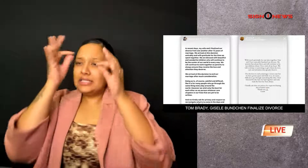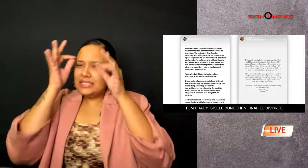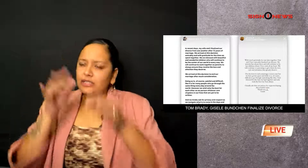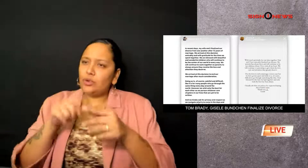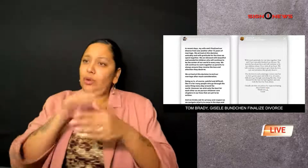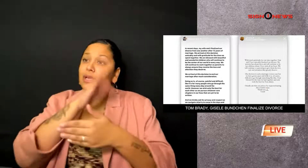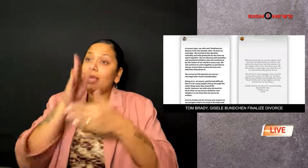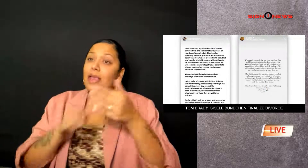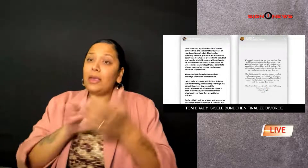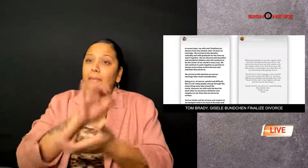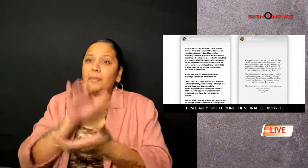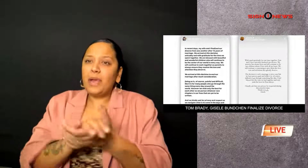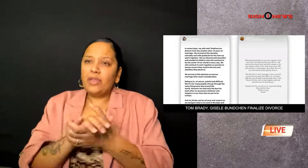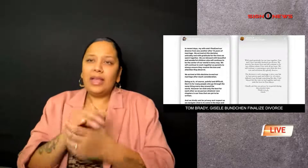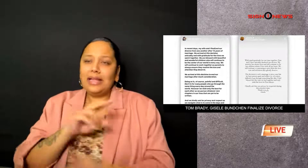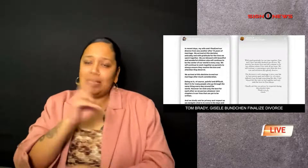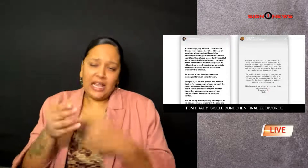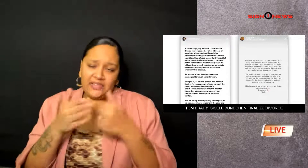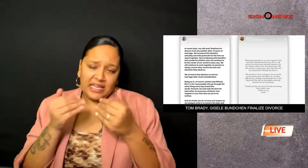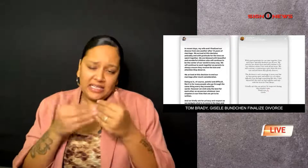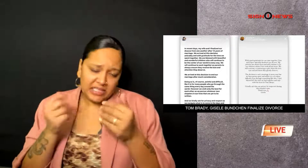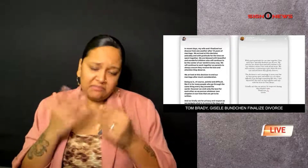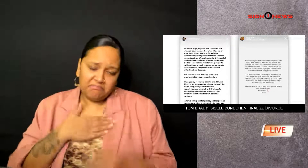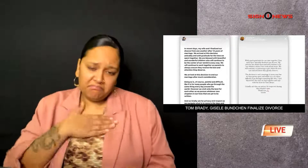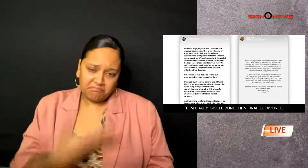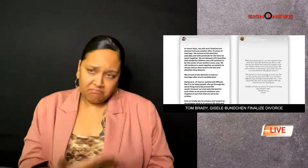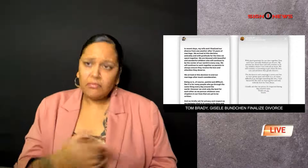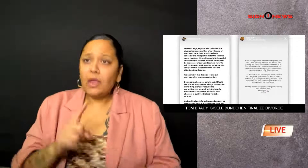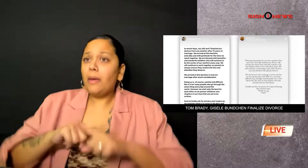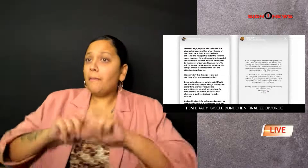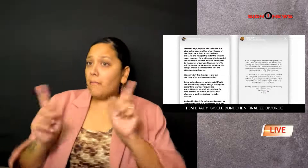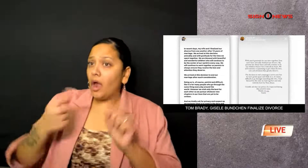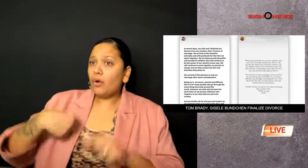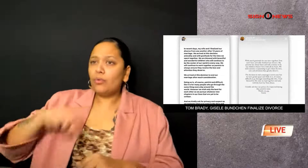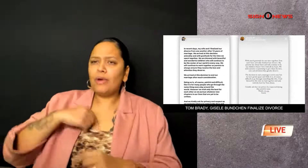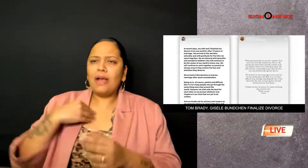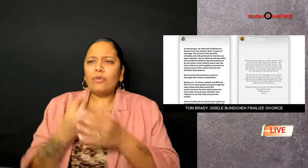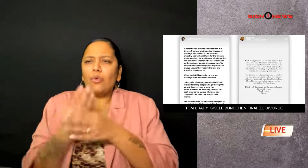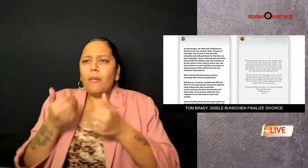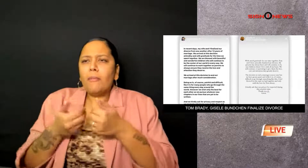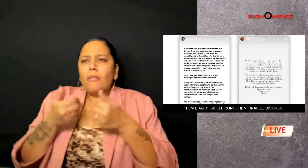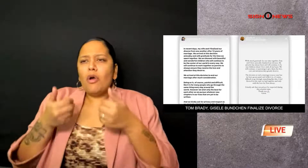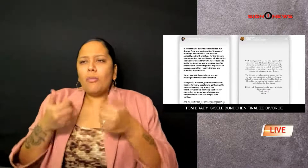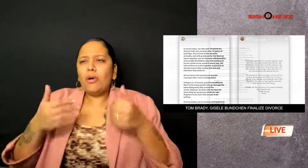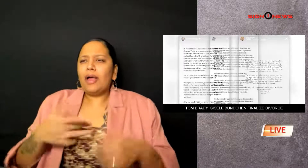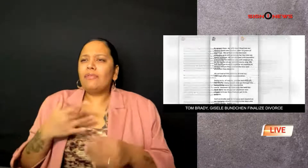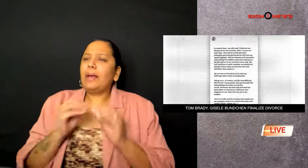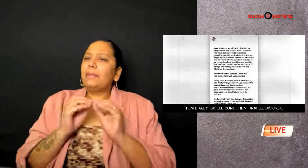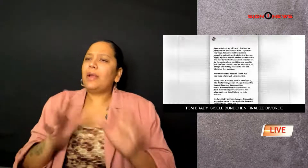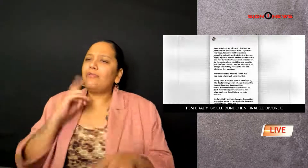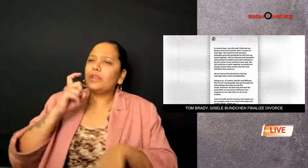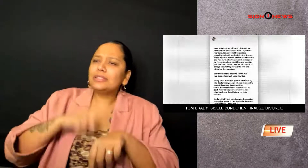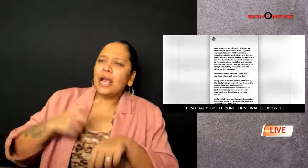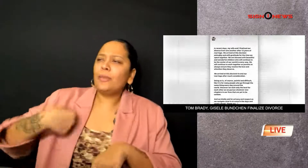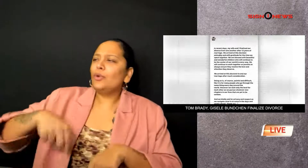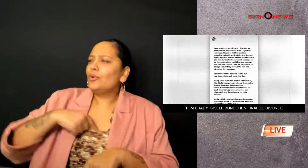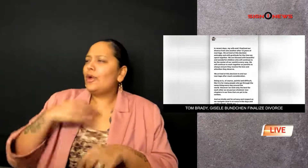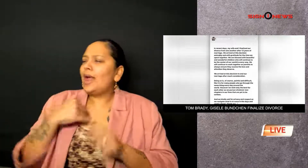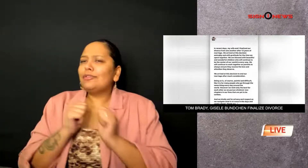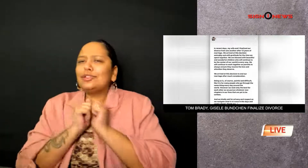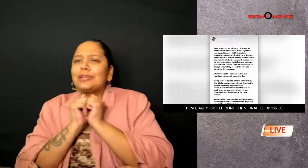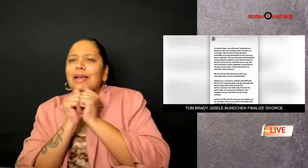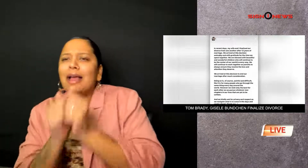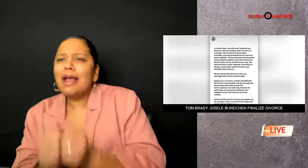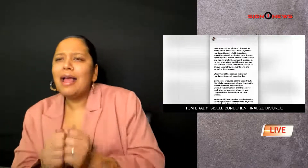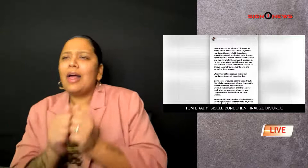Bündchen echoed his statement, saying, "The decision to end a marriage is never easy, but we have grown apart. I